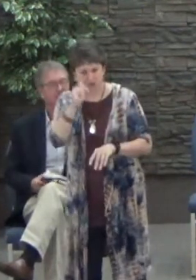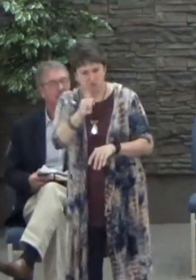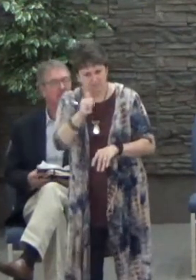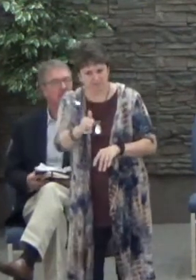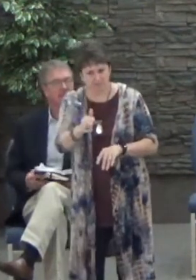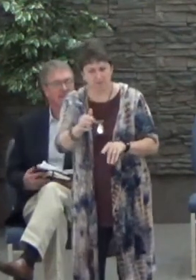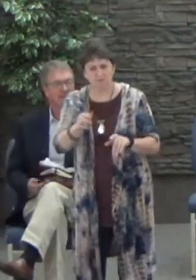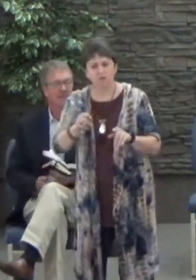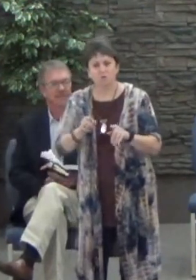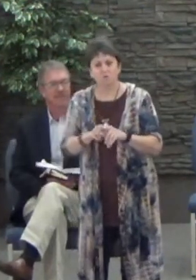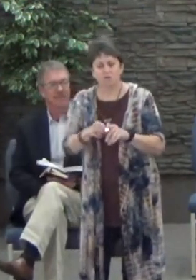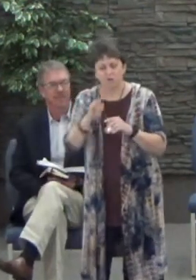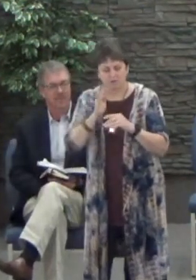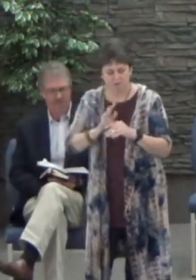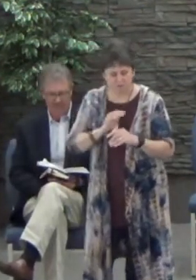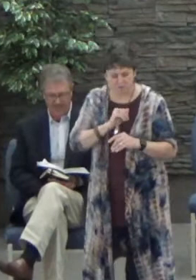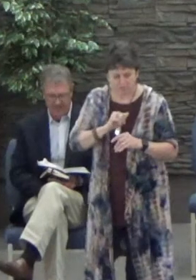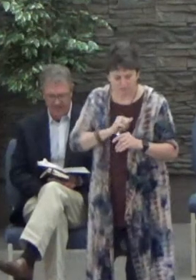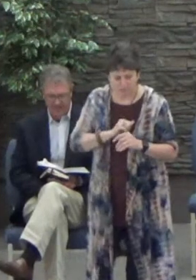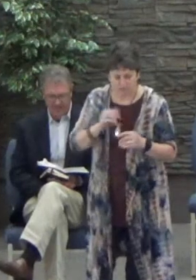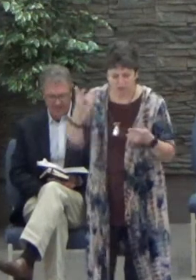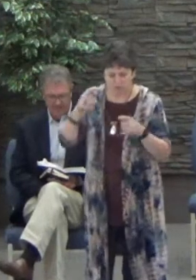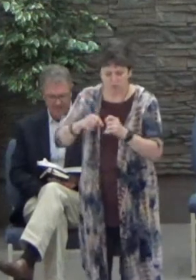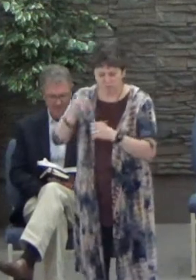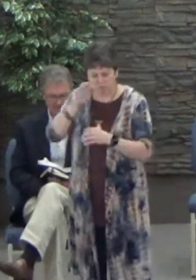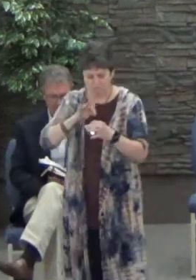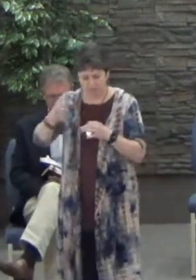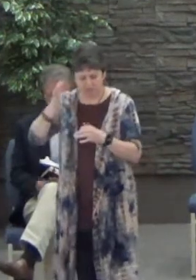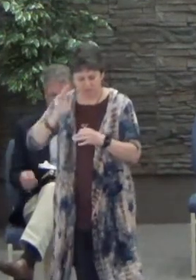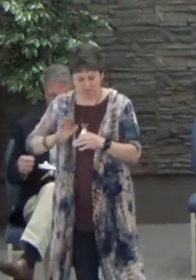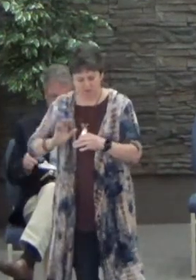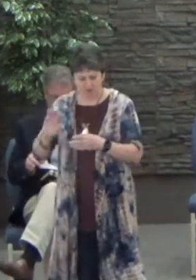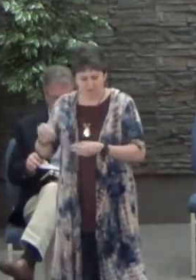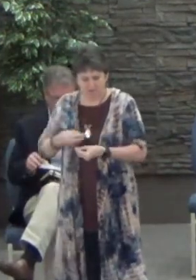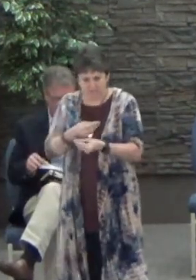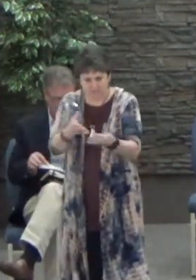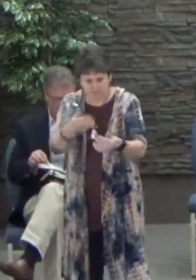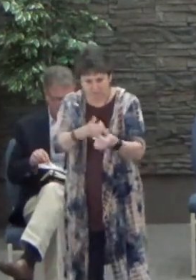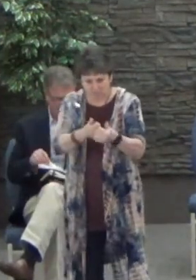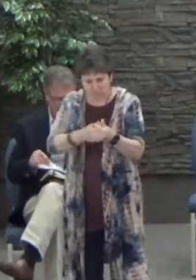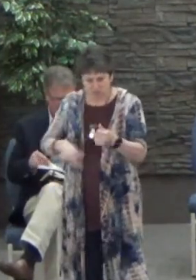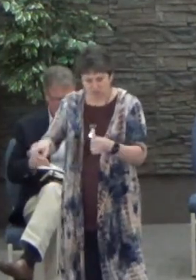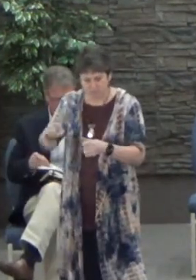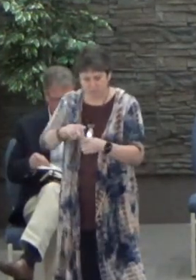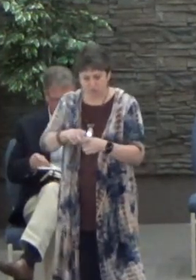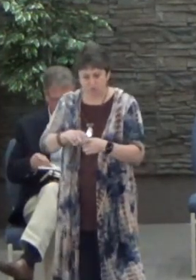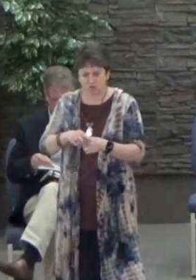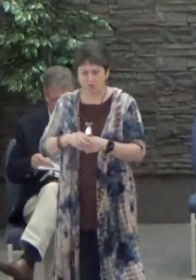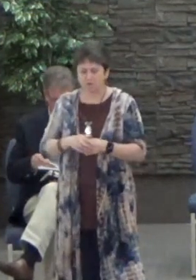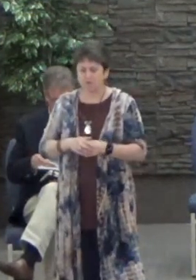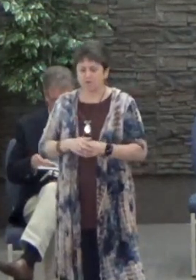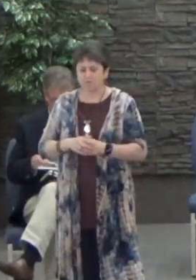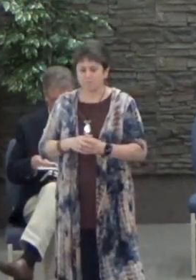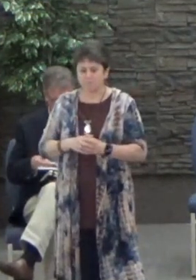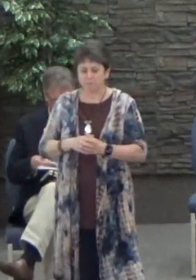with sober judgment, in accordance with the faith God has distributed to each of you.